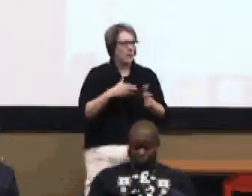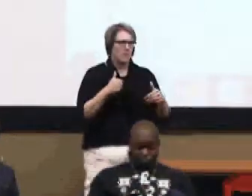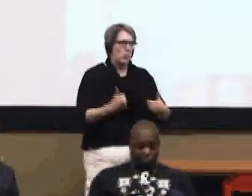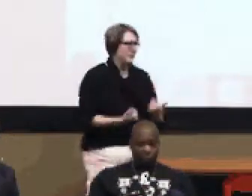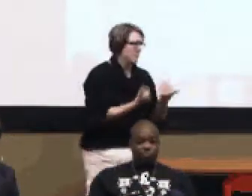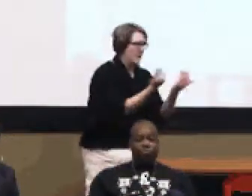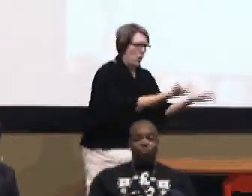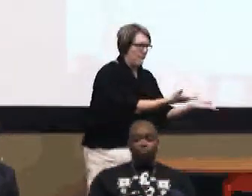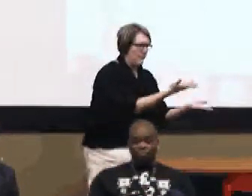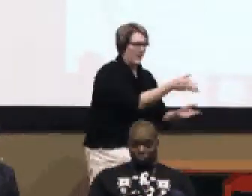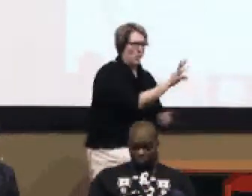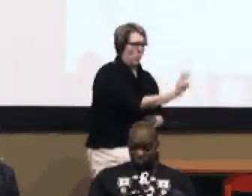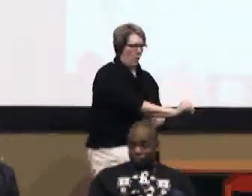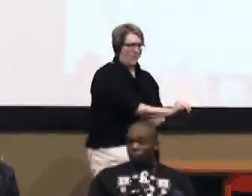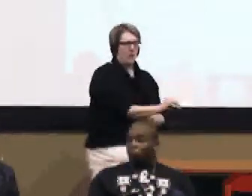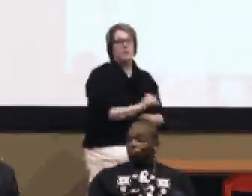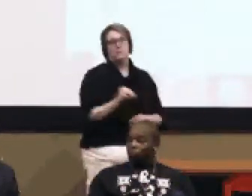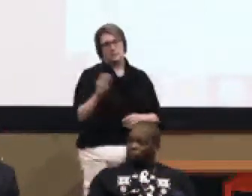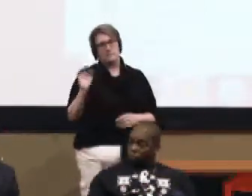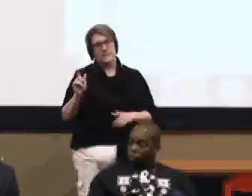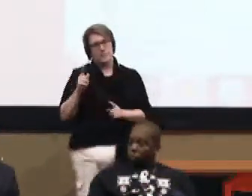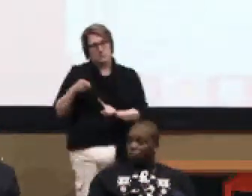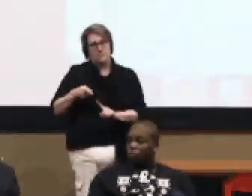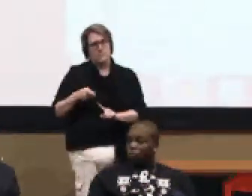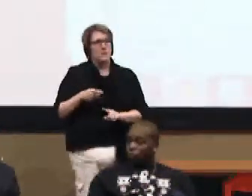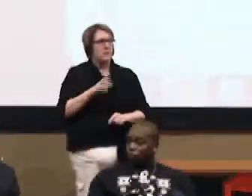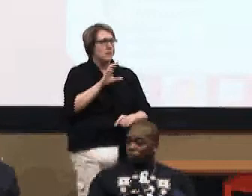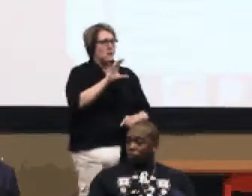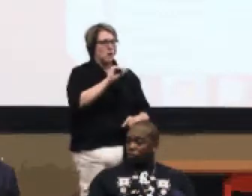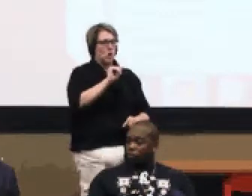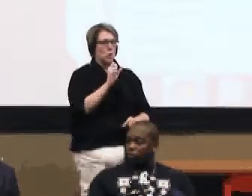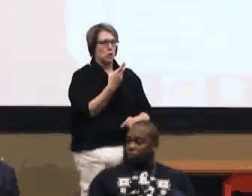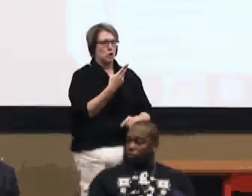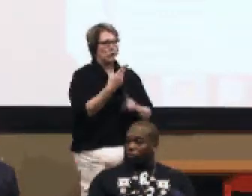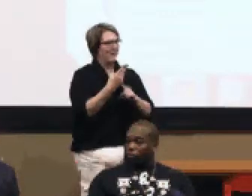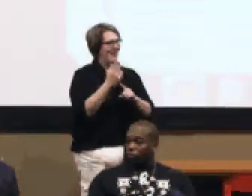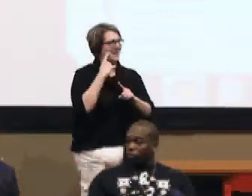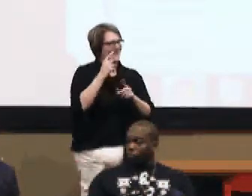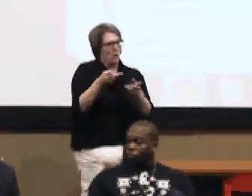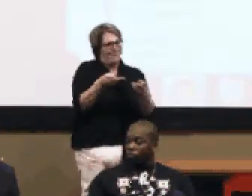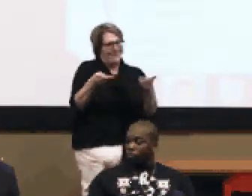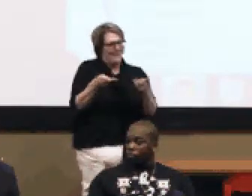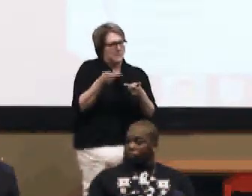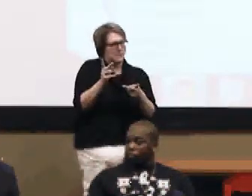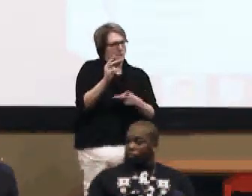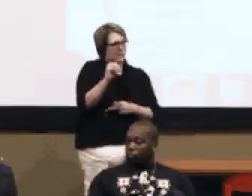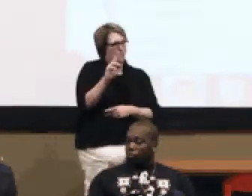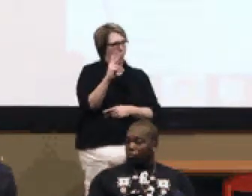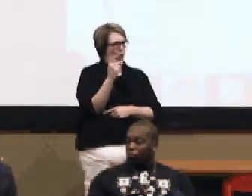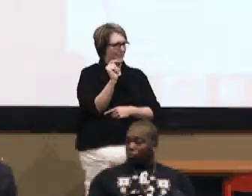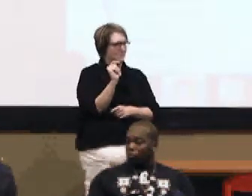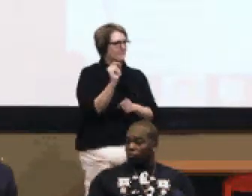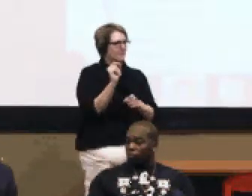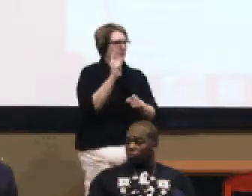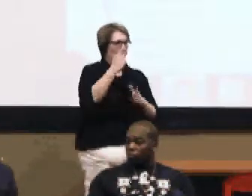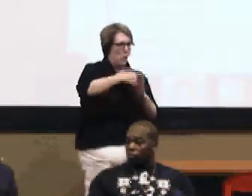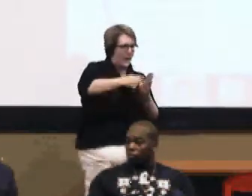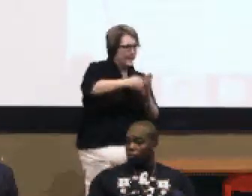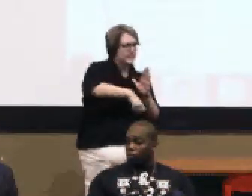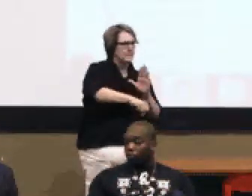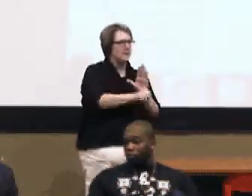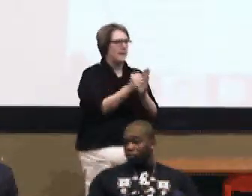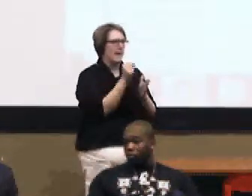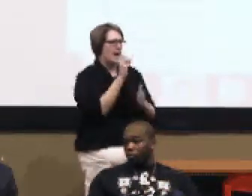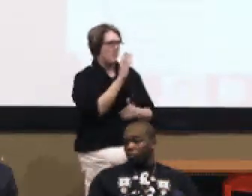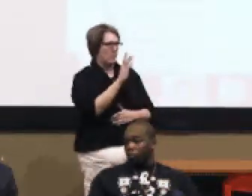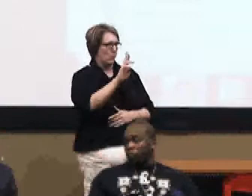Yeah, that's the thing. Yeah. And Coach the same way, right? Coach has their place in the market in terms of price and brand,